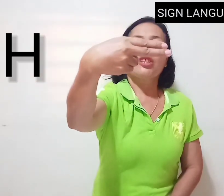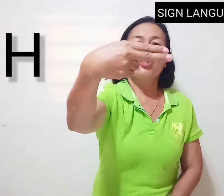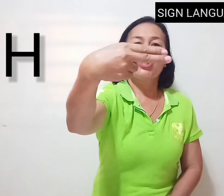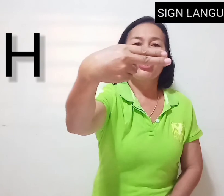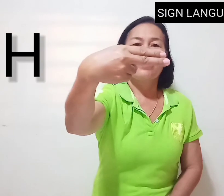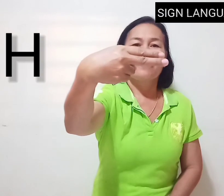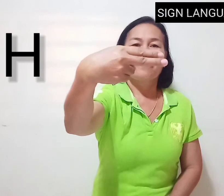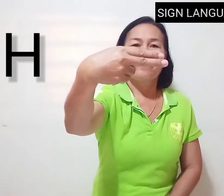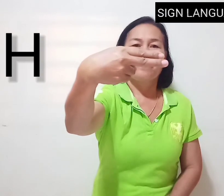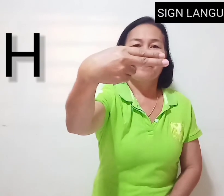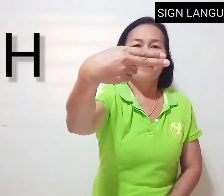H.